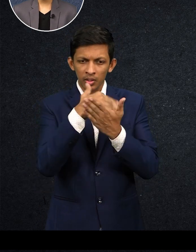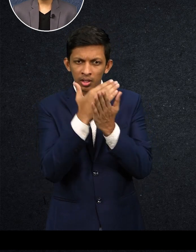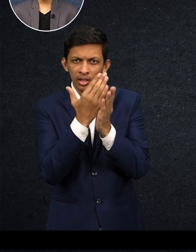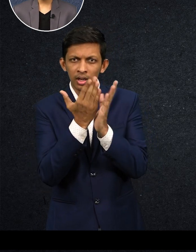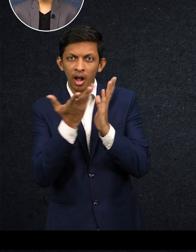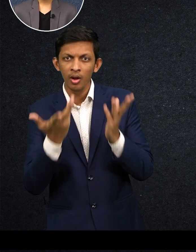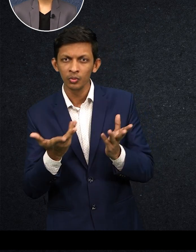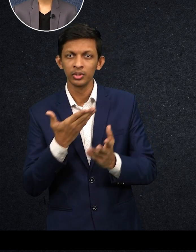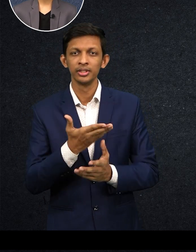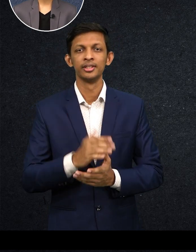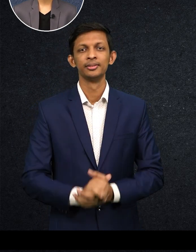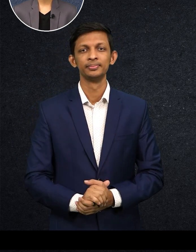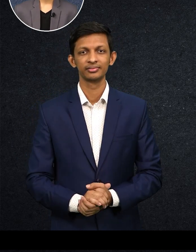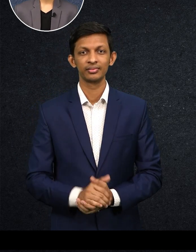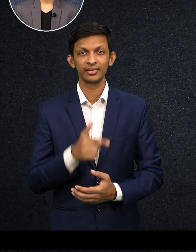unit of power,